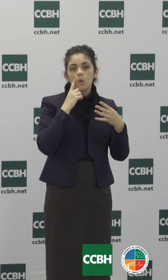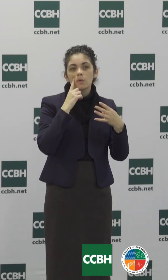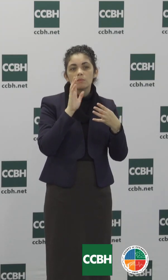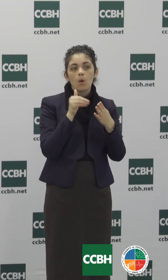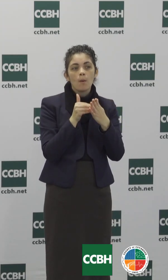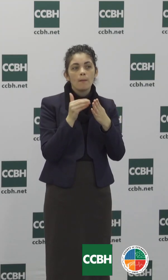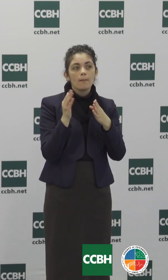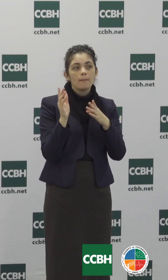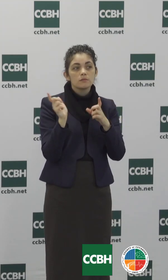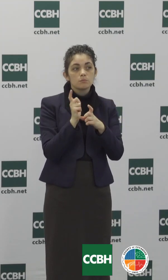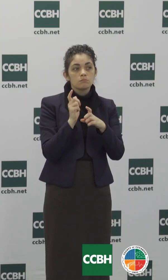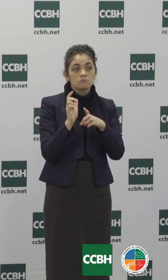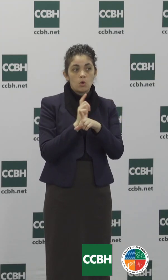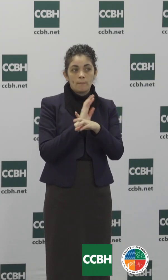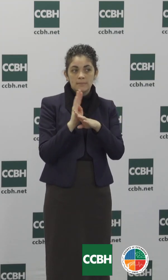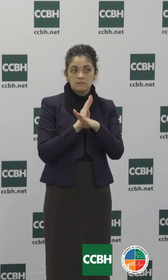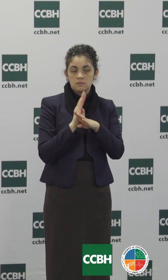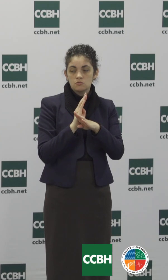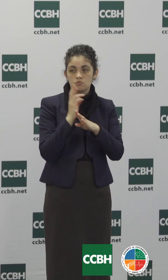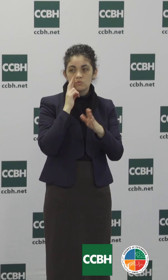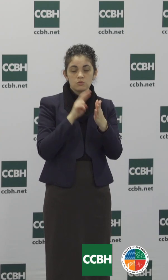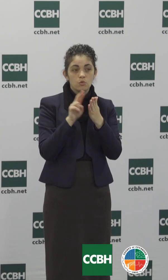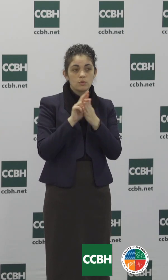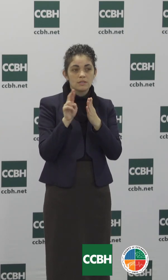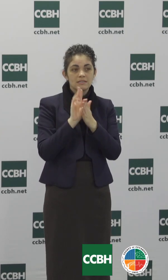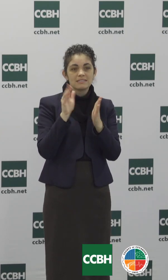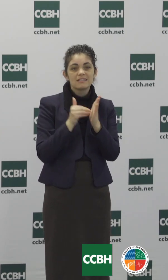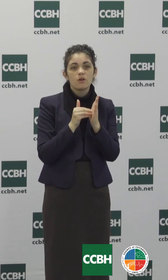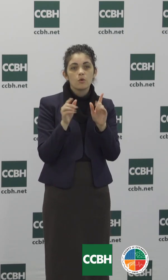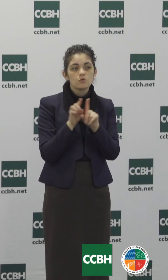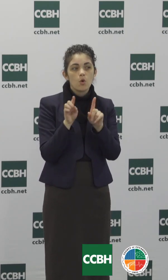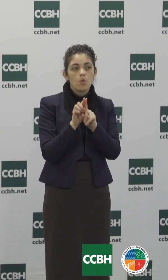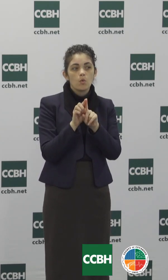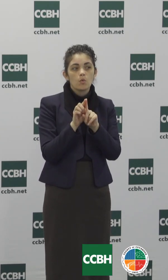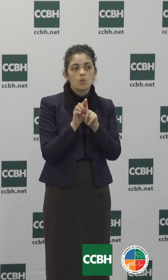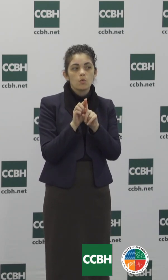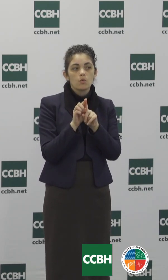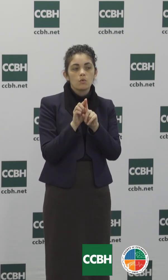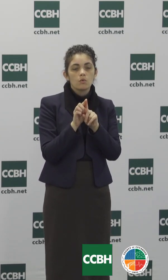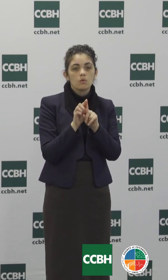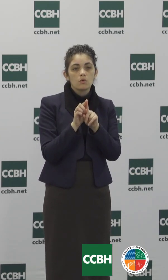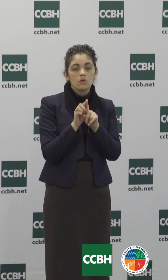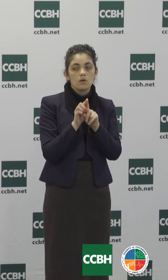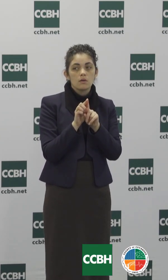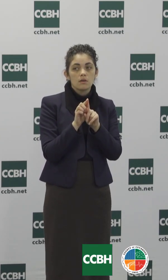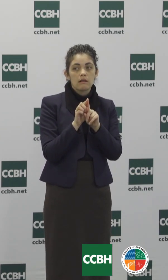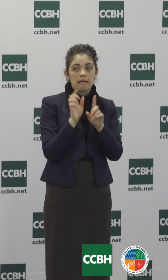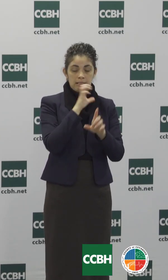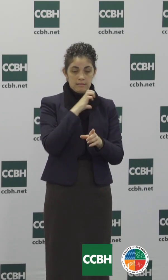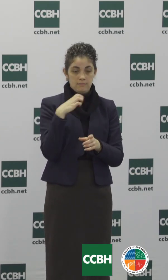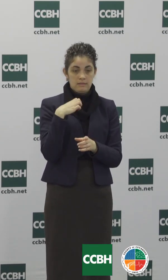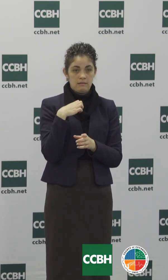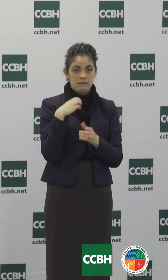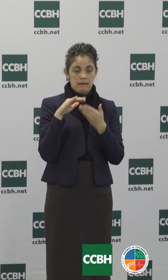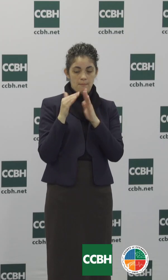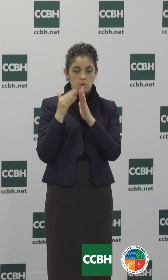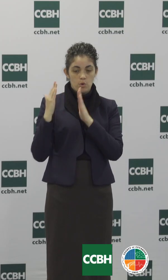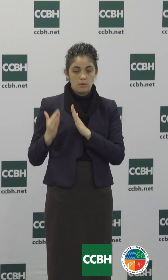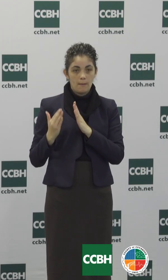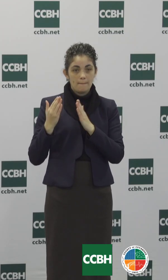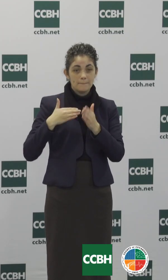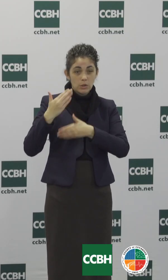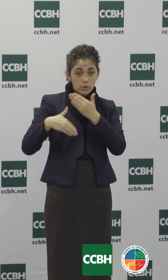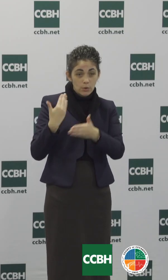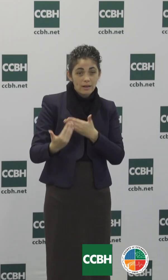Center. These additional partners include Cleveland Neighborhood Progress, the Greater